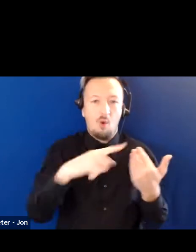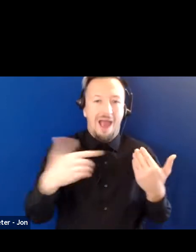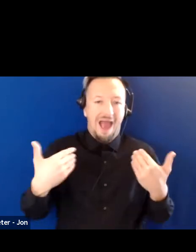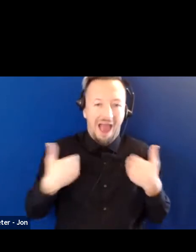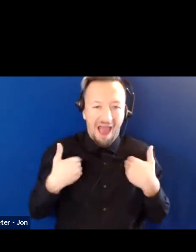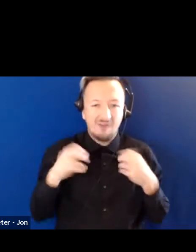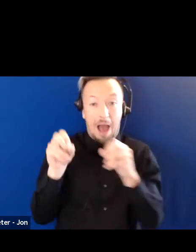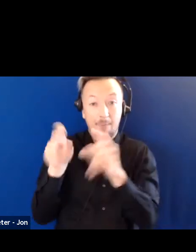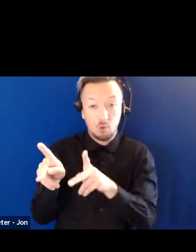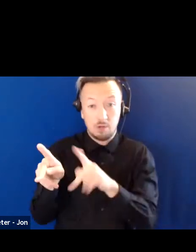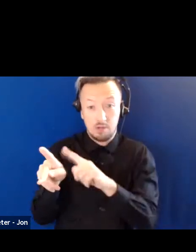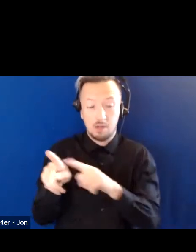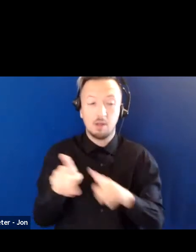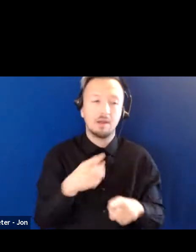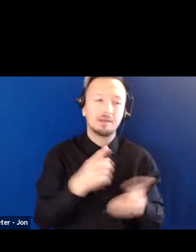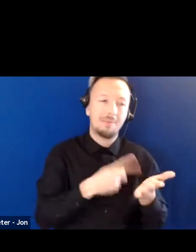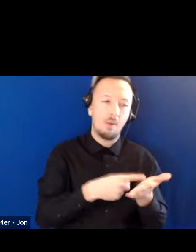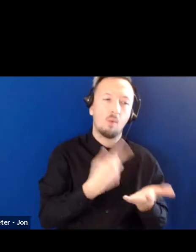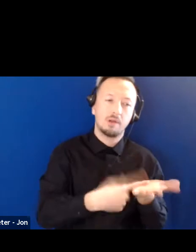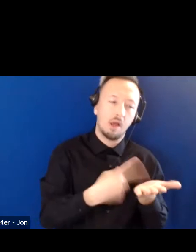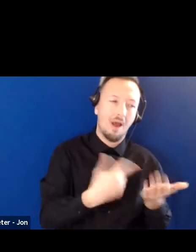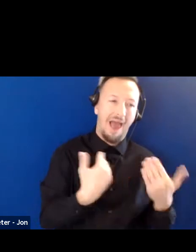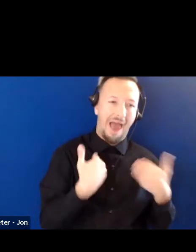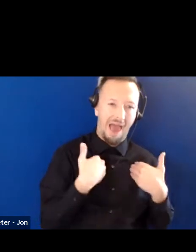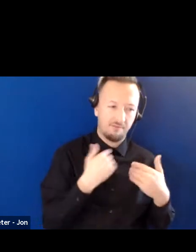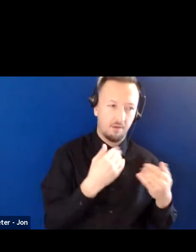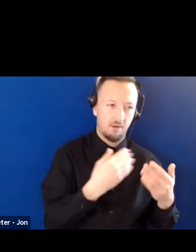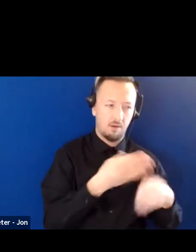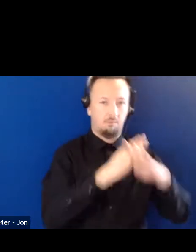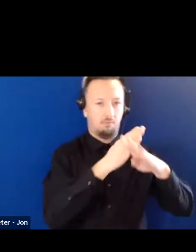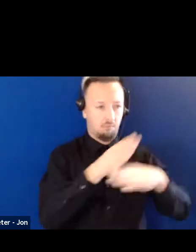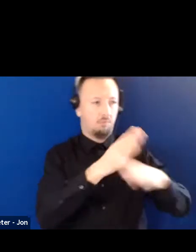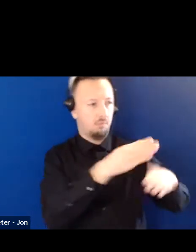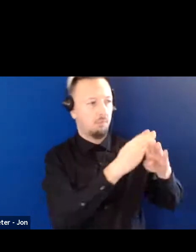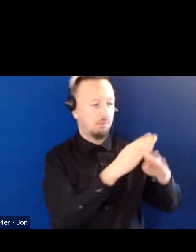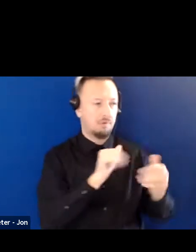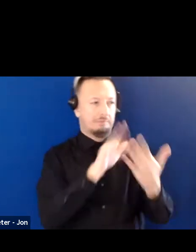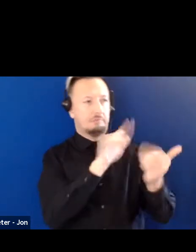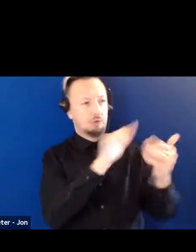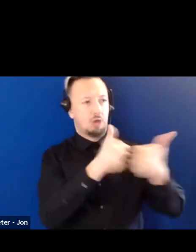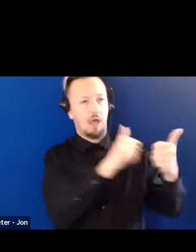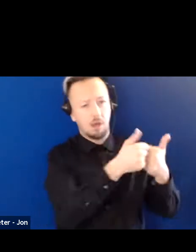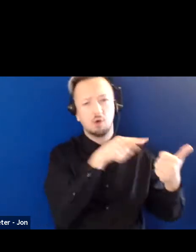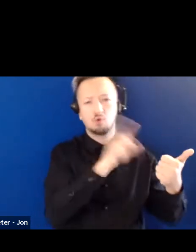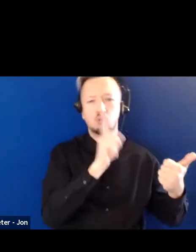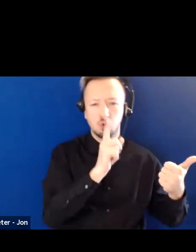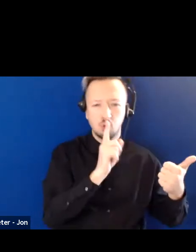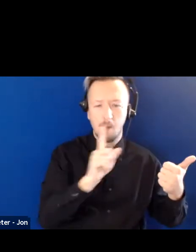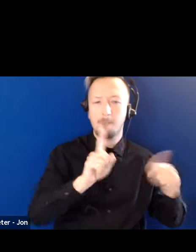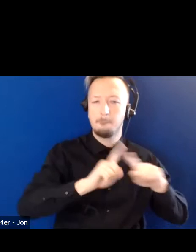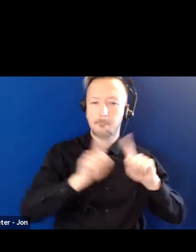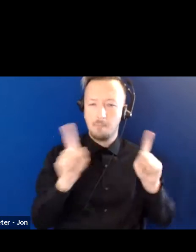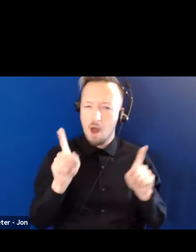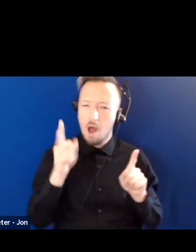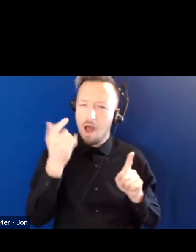and gaps, which we do, in starting those conversations and really kind of always looking for